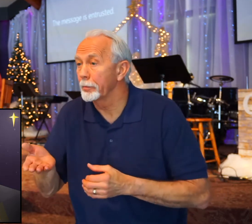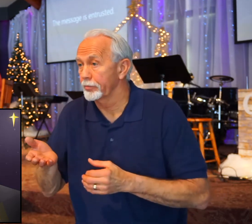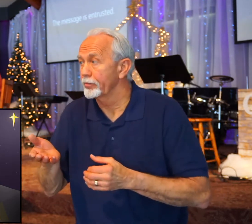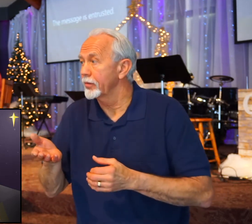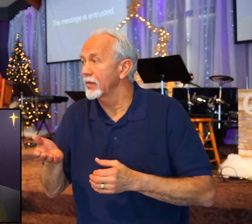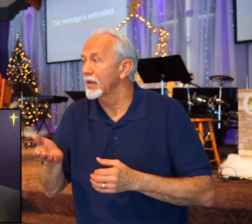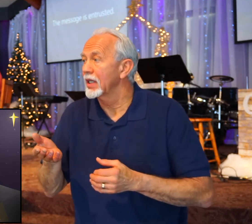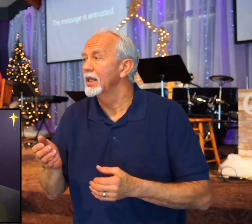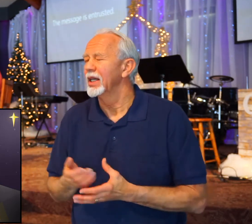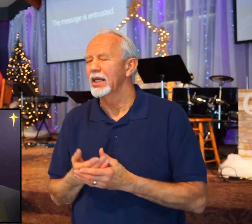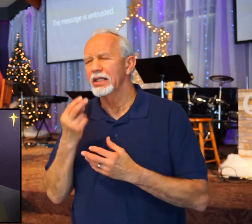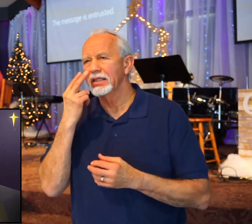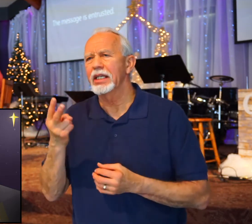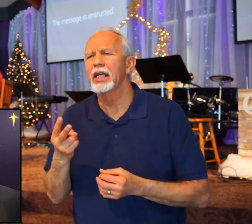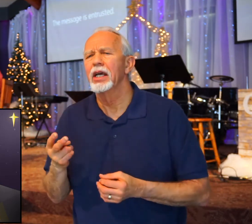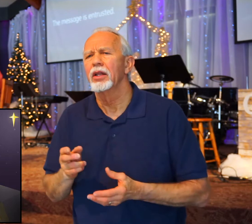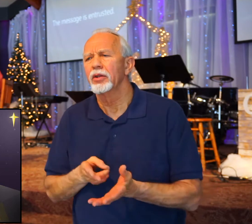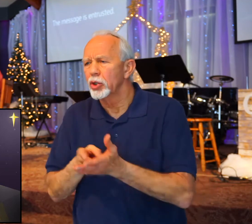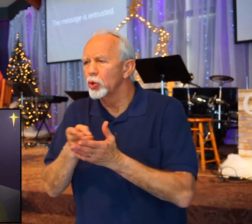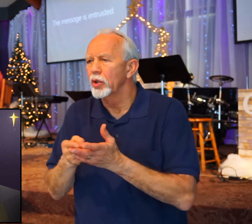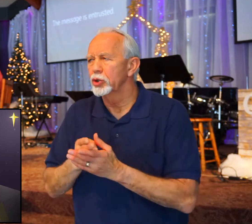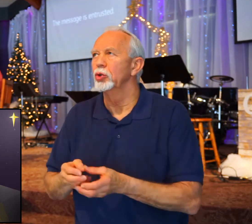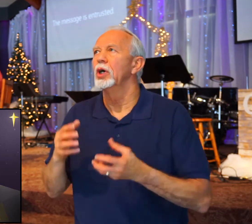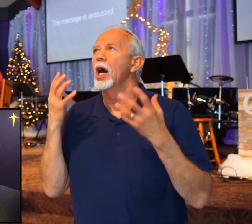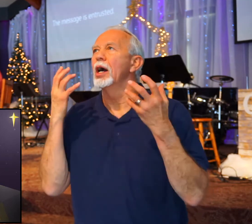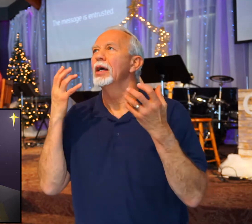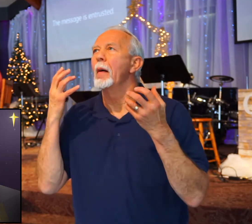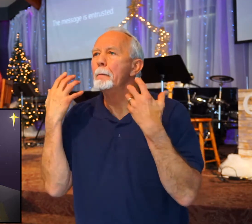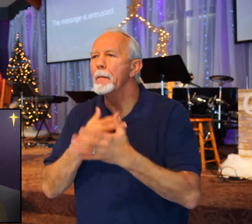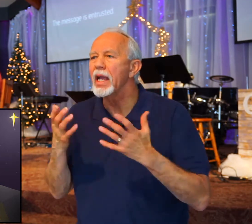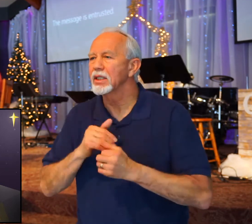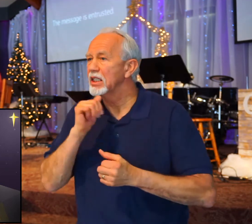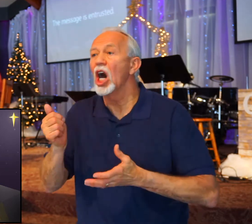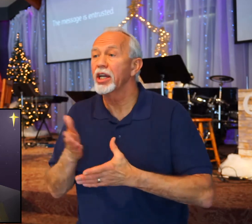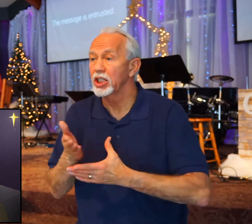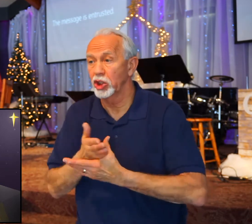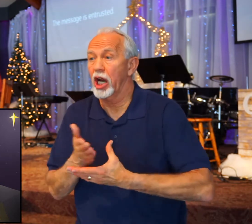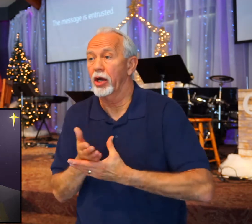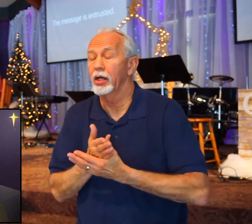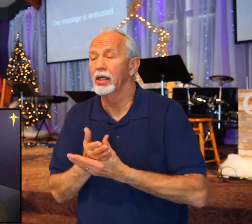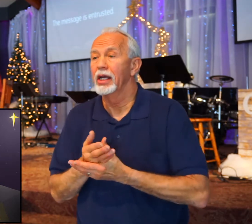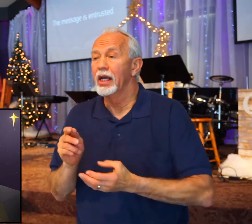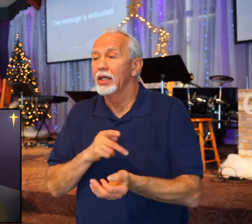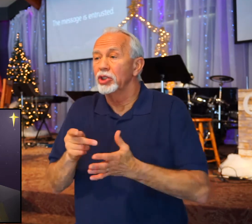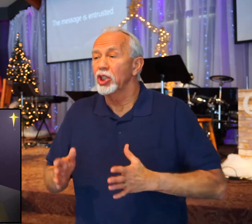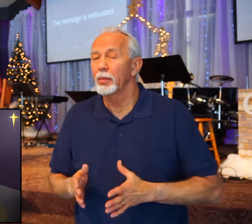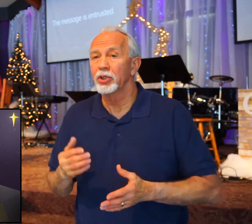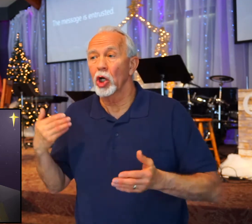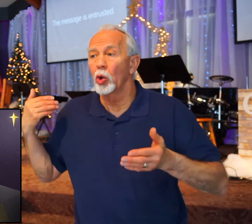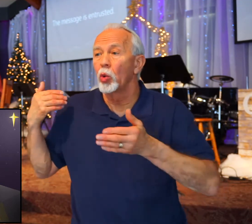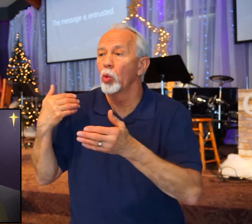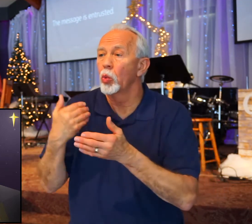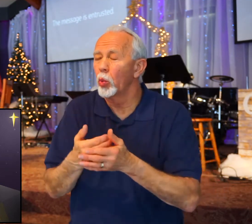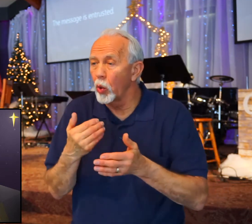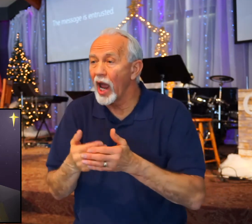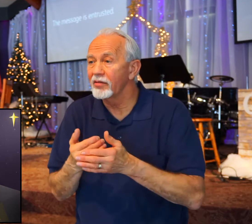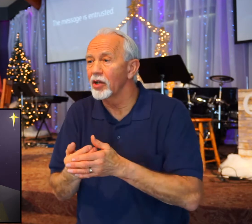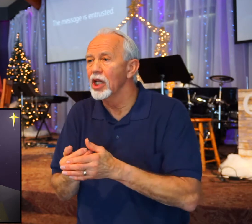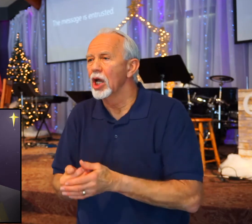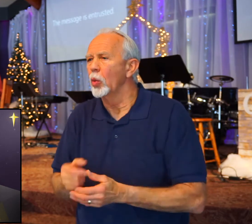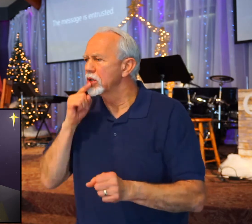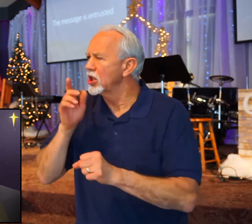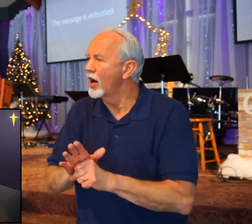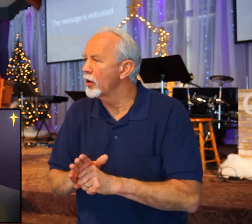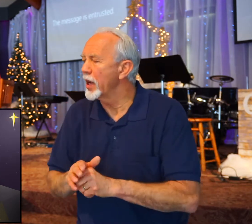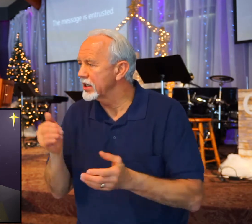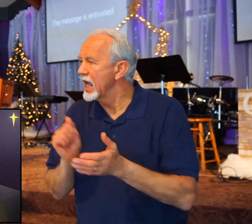there. You see, the truth was too incredible not to share. The shepherd's arrival was confirmation enough that the